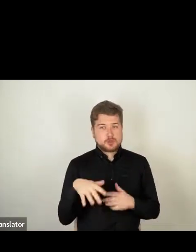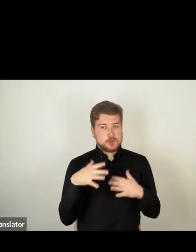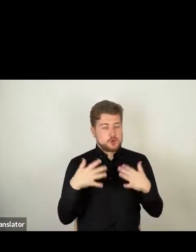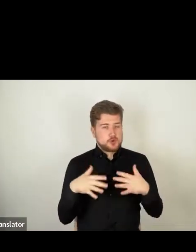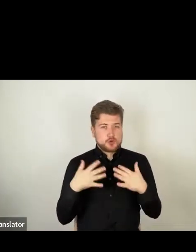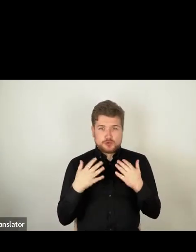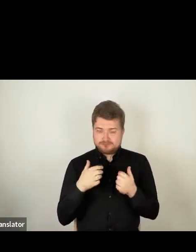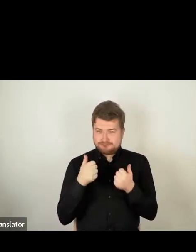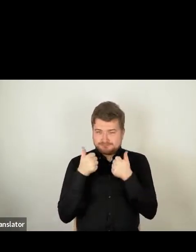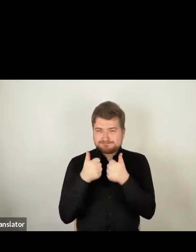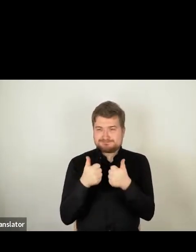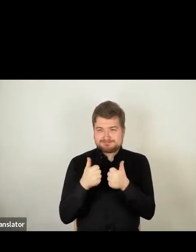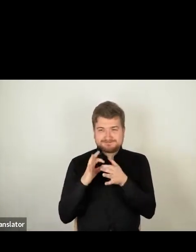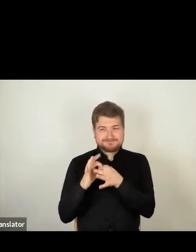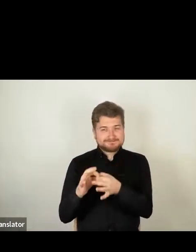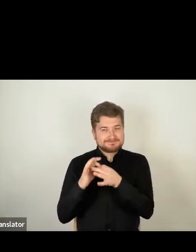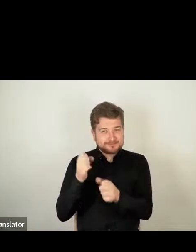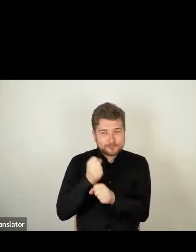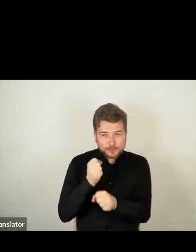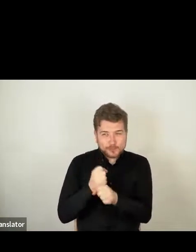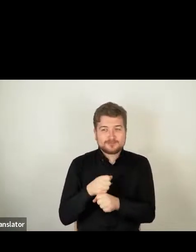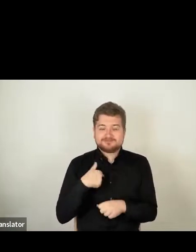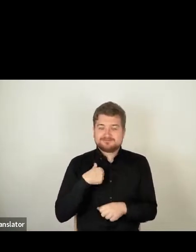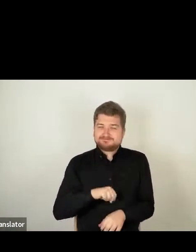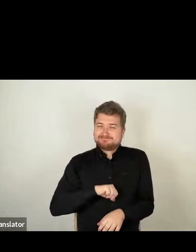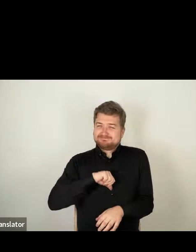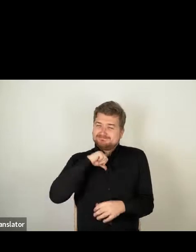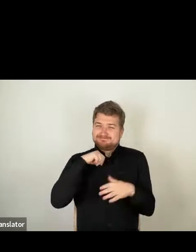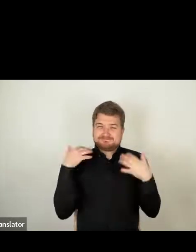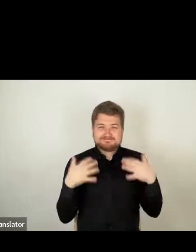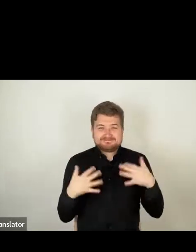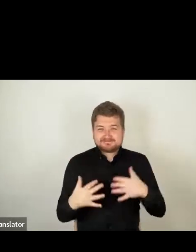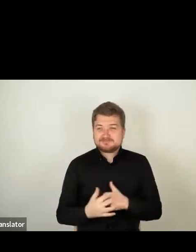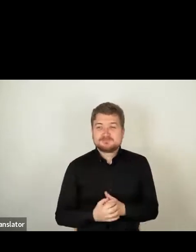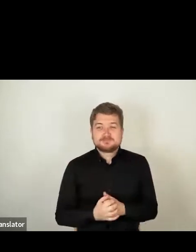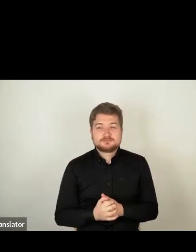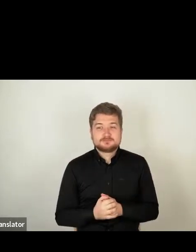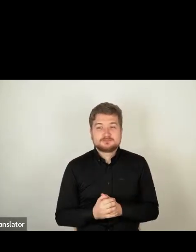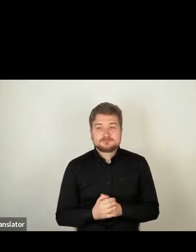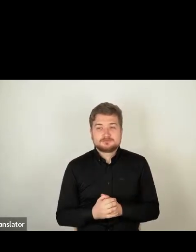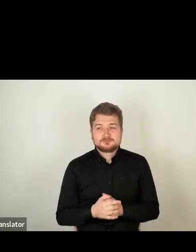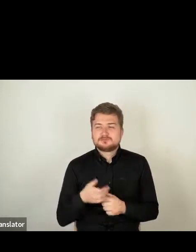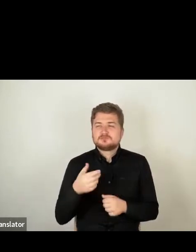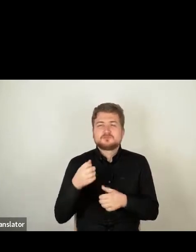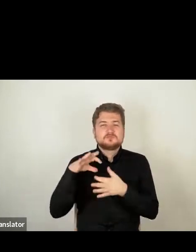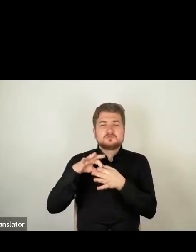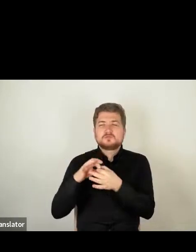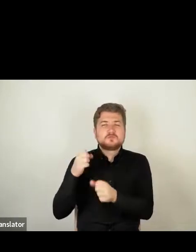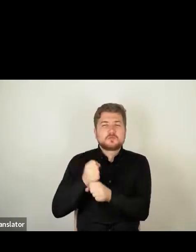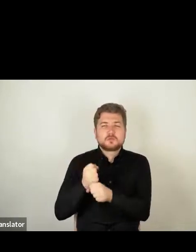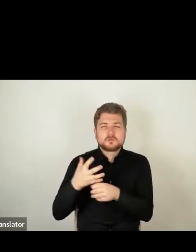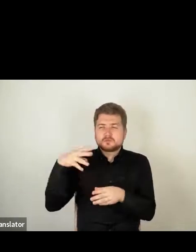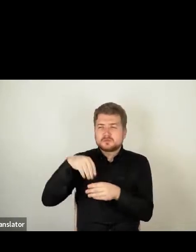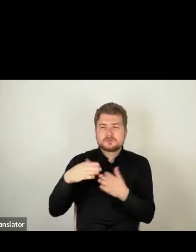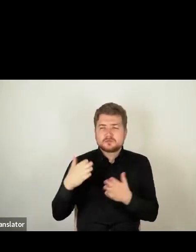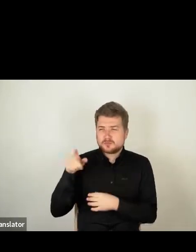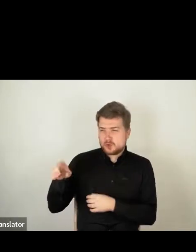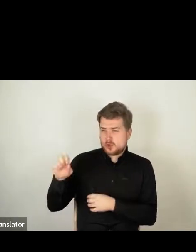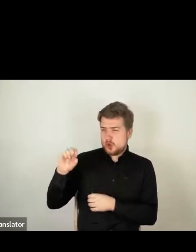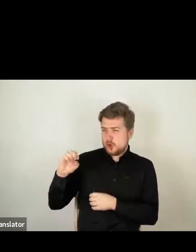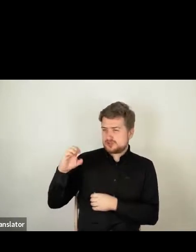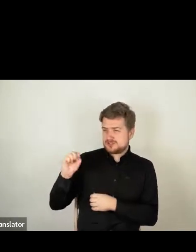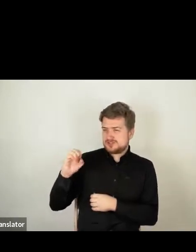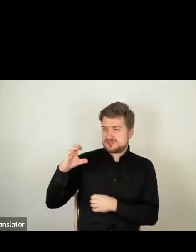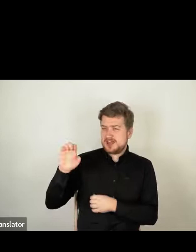I'm so proud of and which was really between the OSCE, Office for Democratic Institutions and